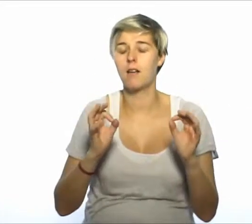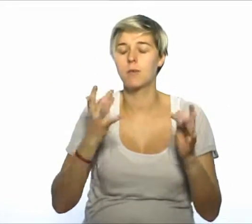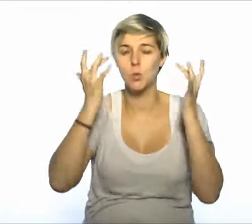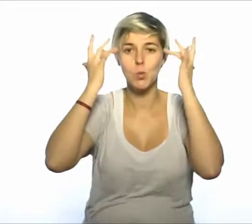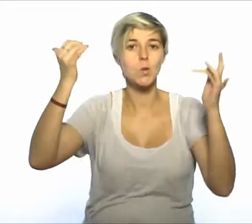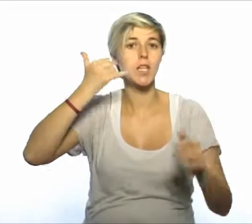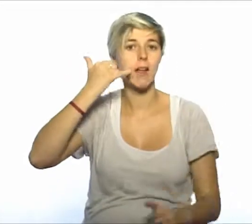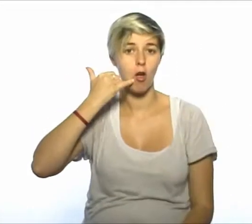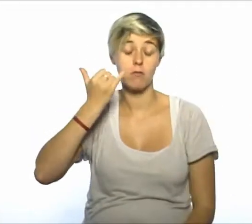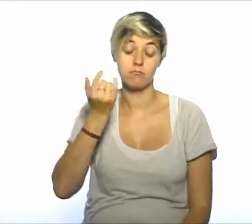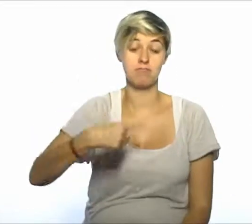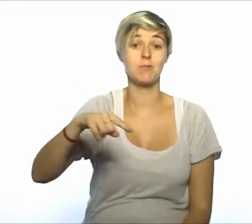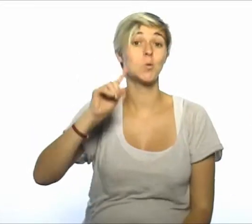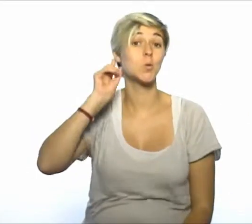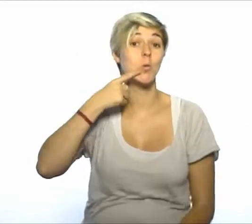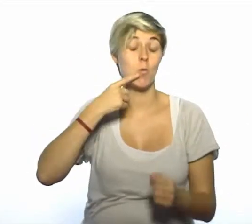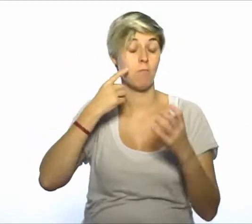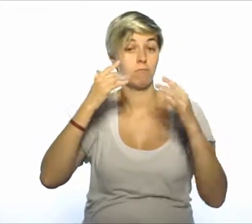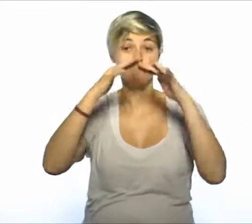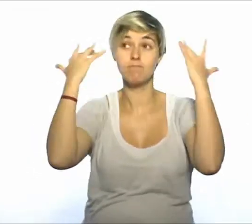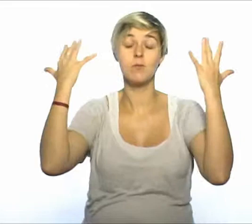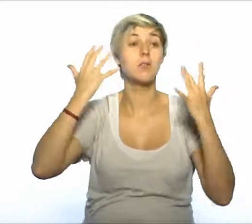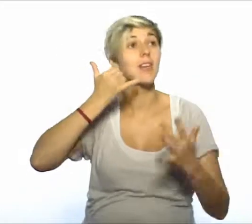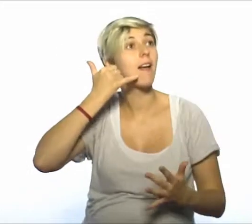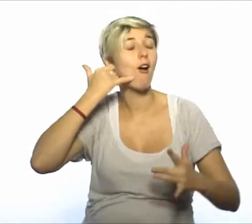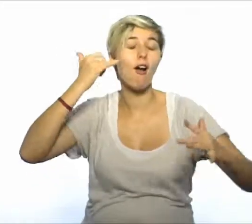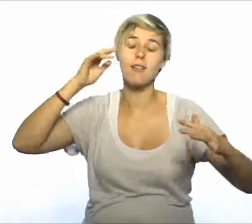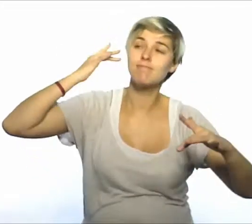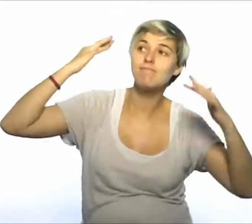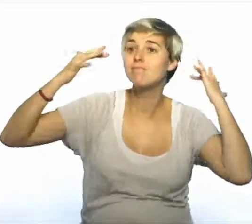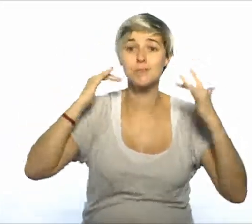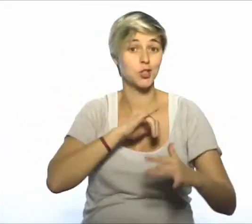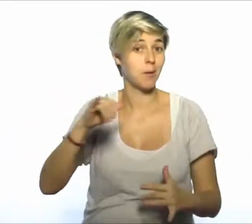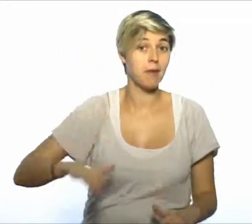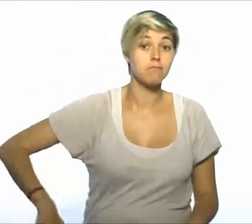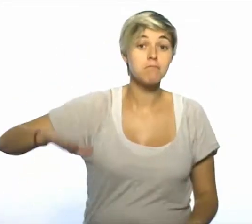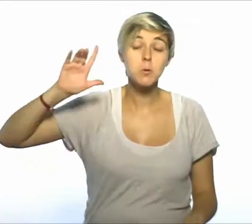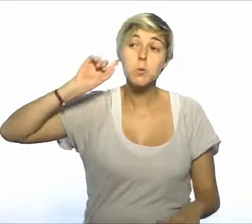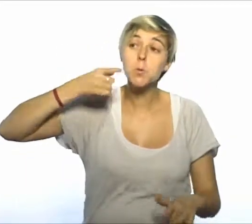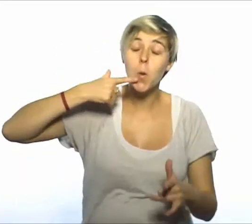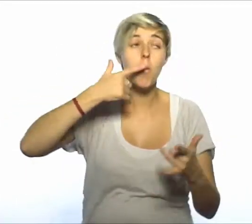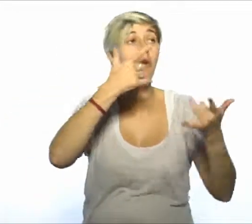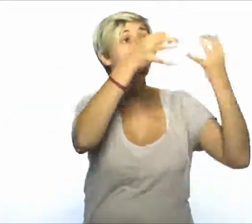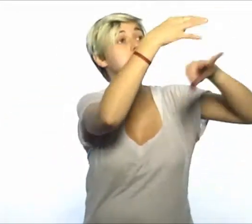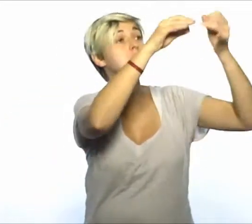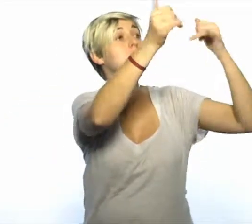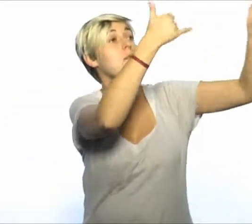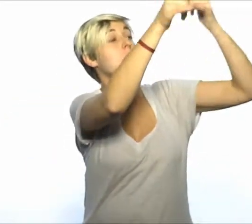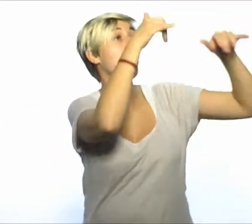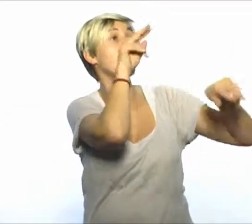the culture of telephony. Deaf people grew up with no sensitive perception of hearing telecommunications other